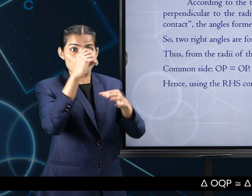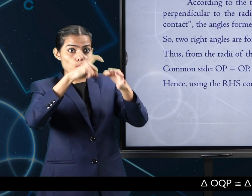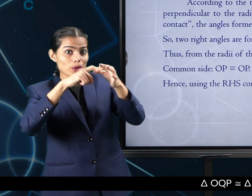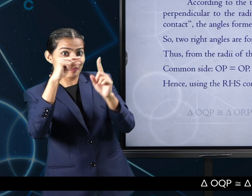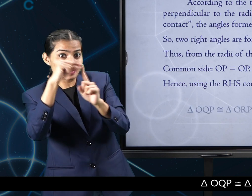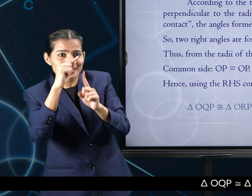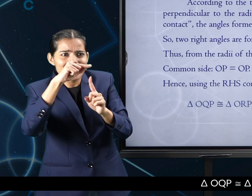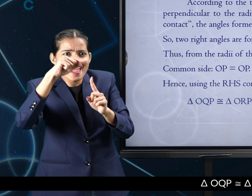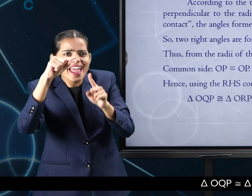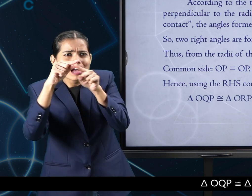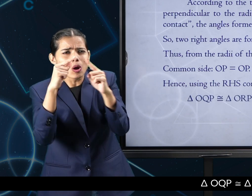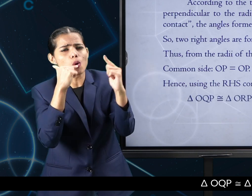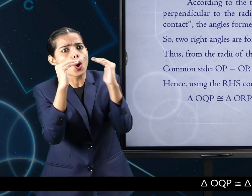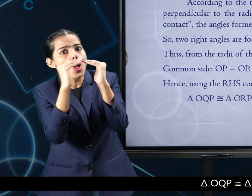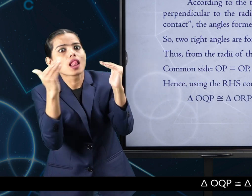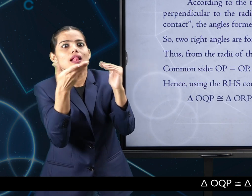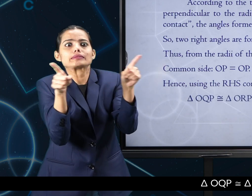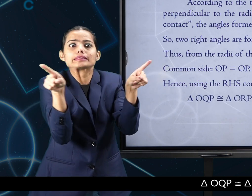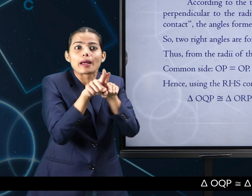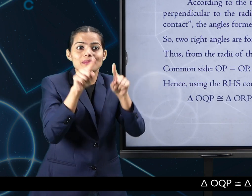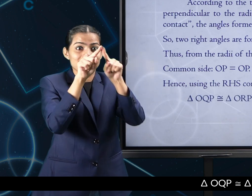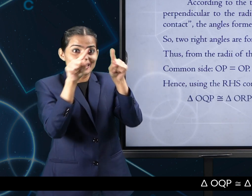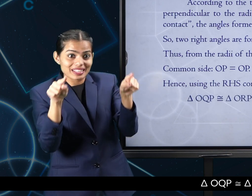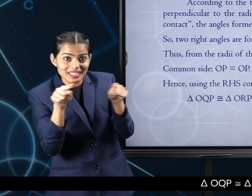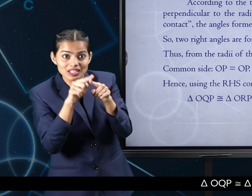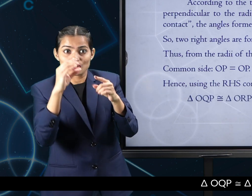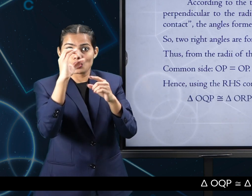triangle OQP congruence to triangle ORP.